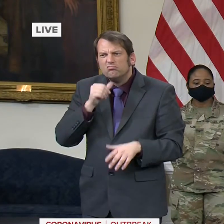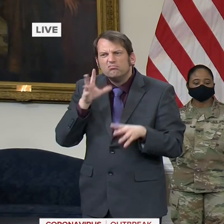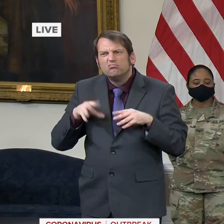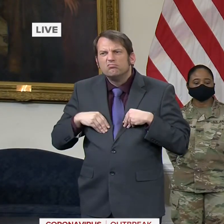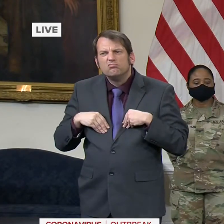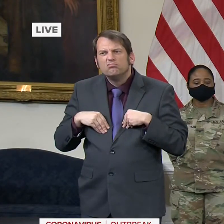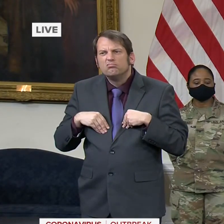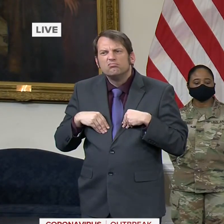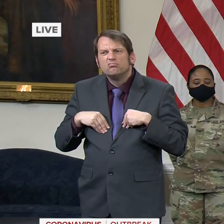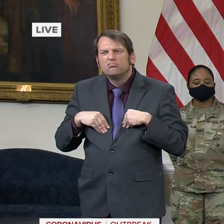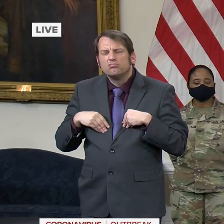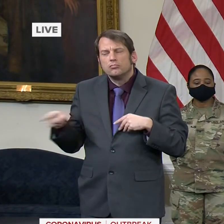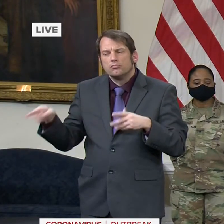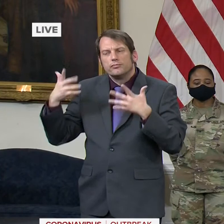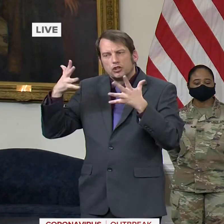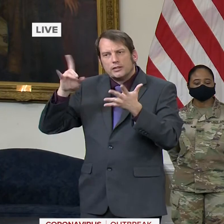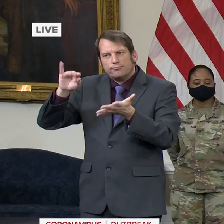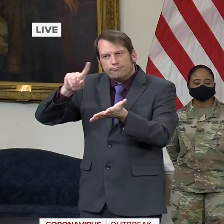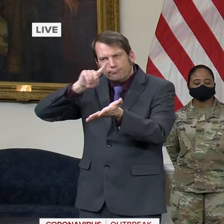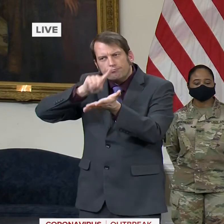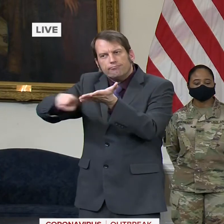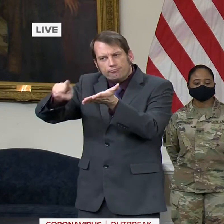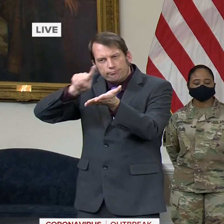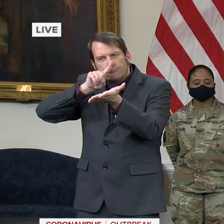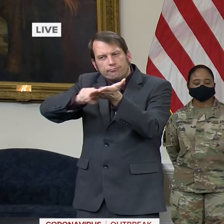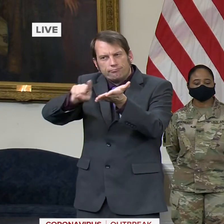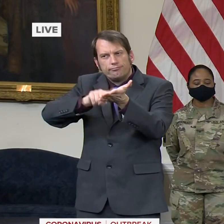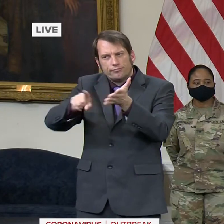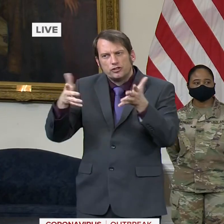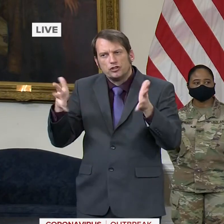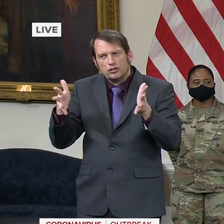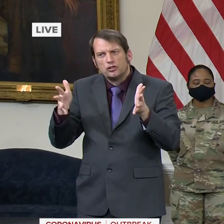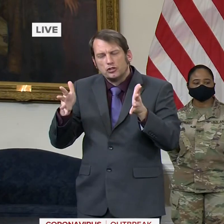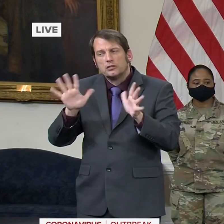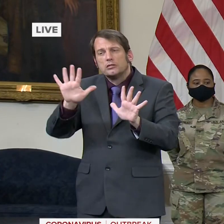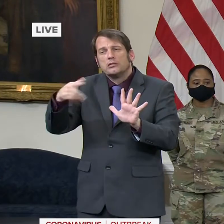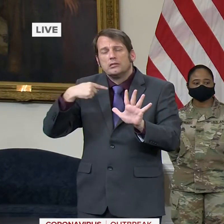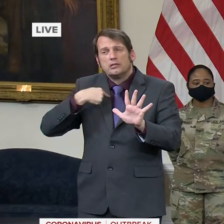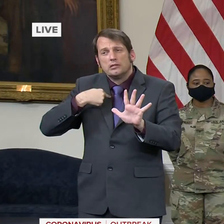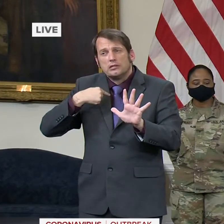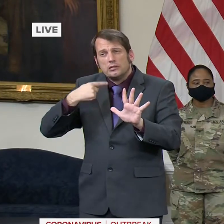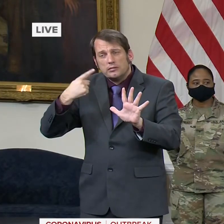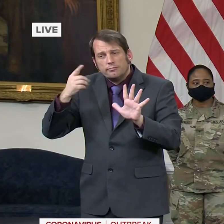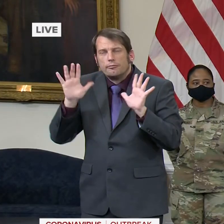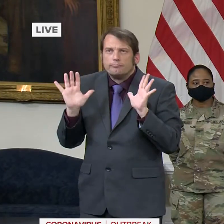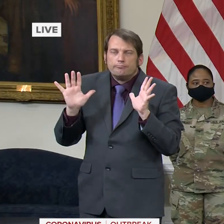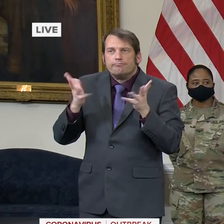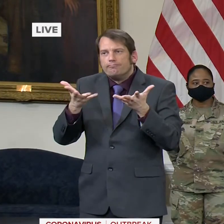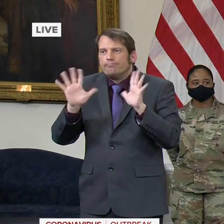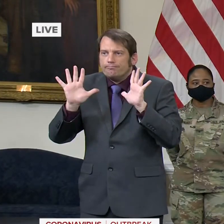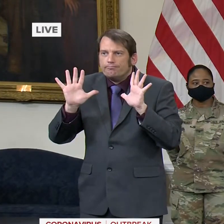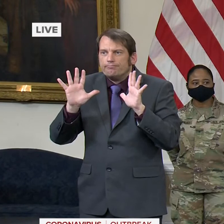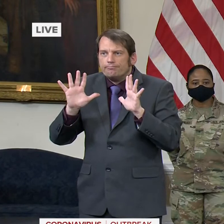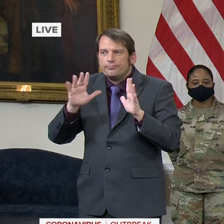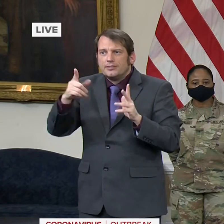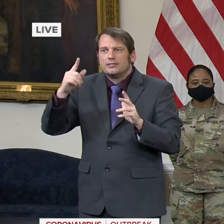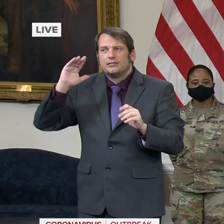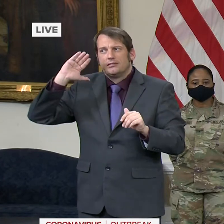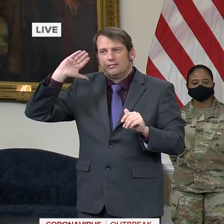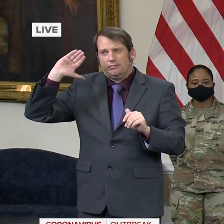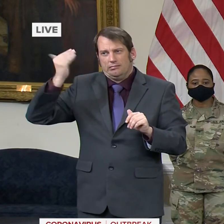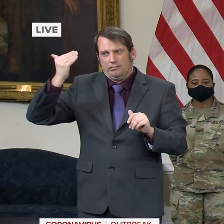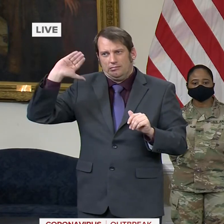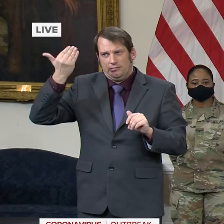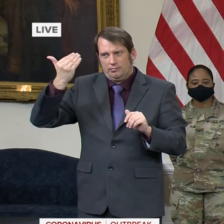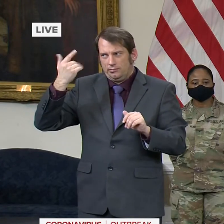it. I believe this is, although we're not, I don't have any knowledge of this, but it sounds like something that the state prosecutor